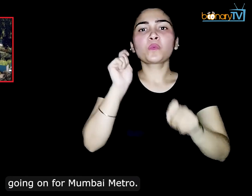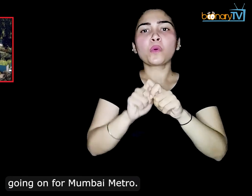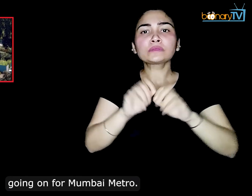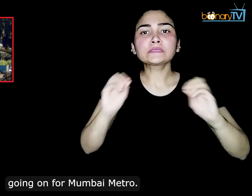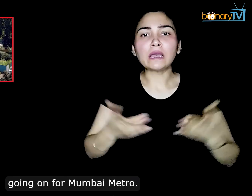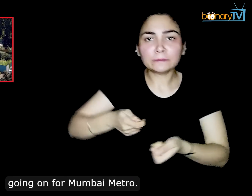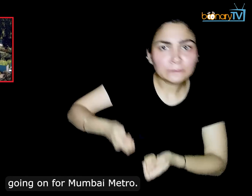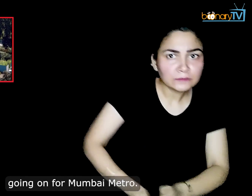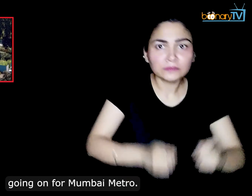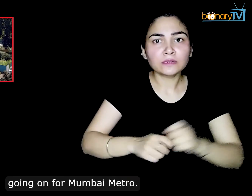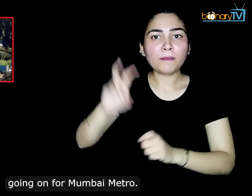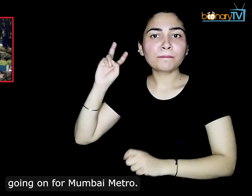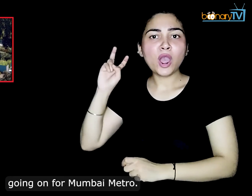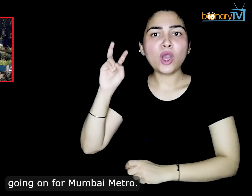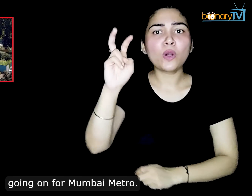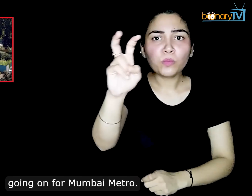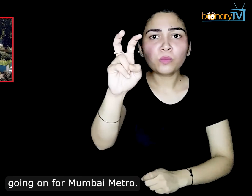Mumbai Metro.